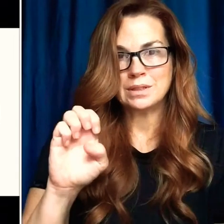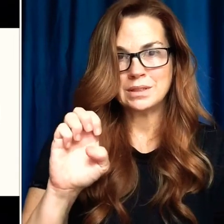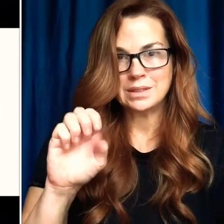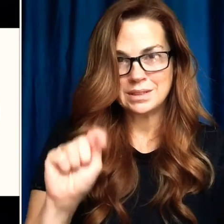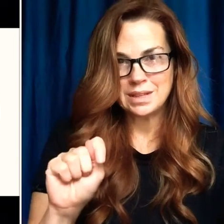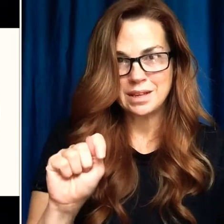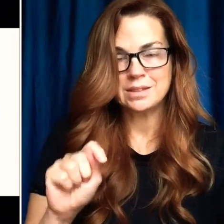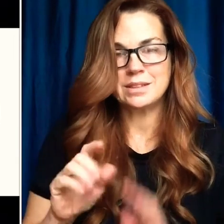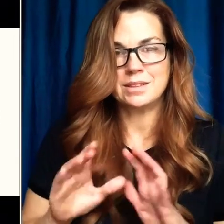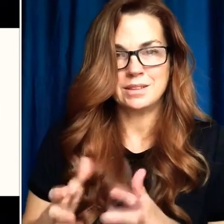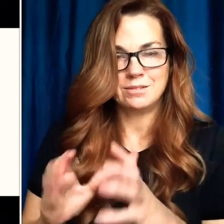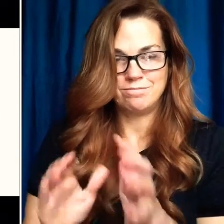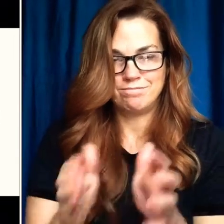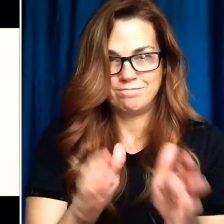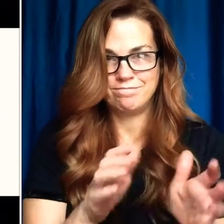integers, and rational numbers.